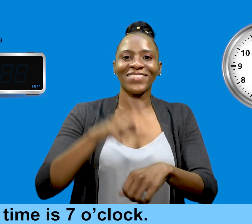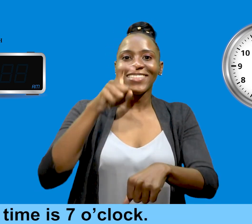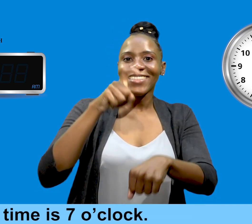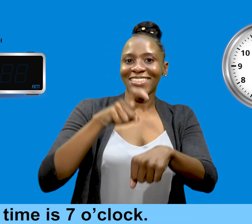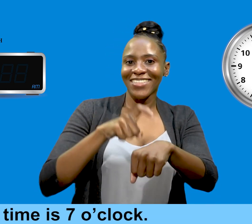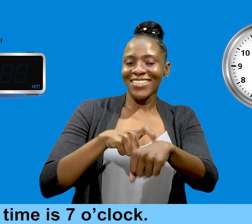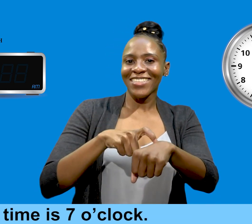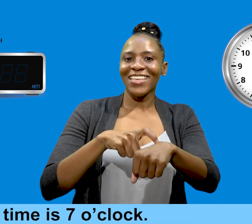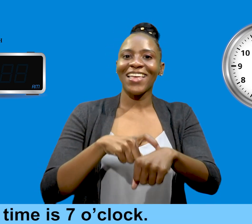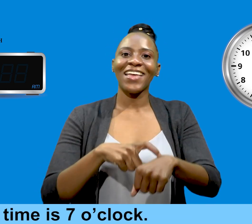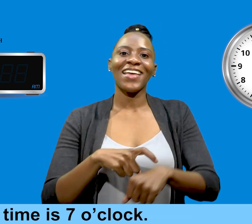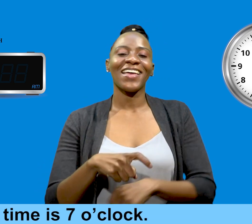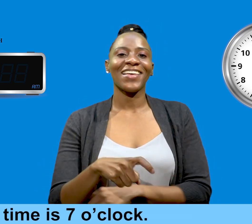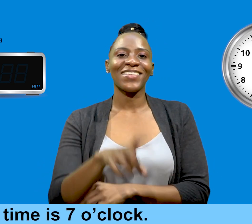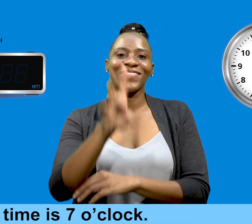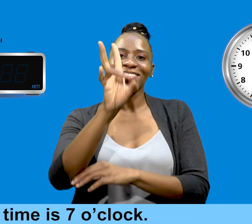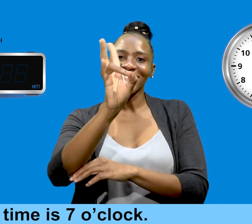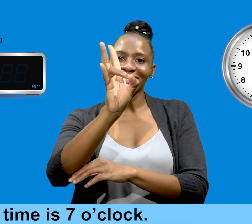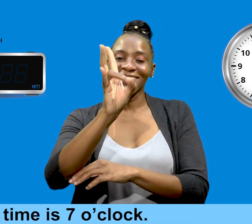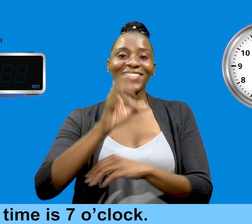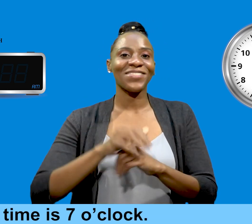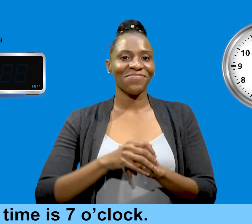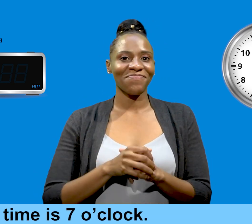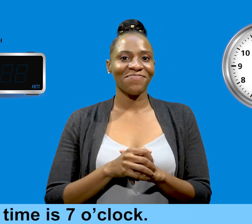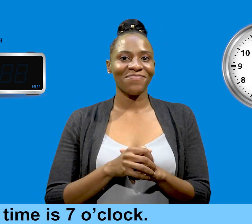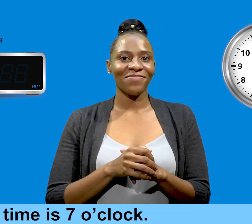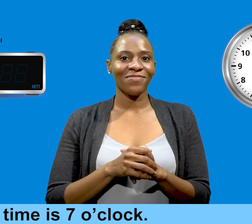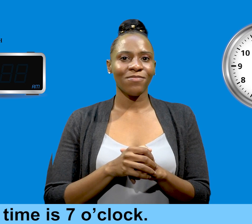Correct. The time is 7 o'clock.